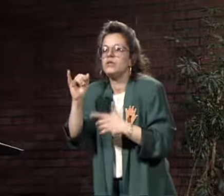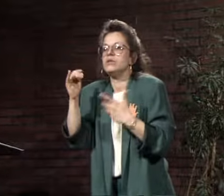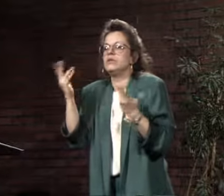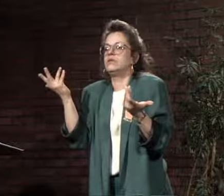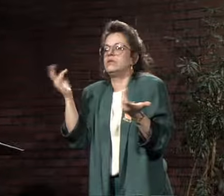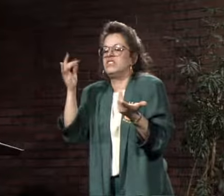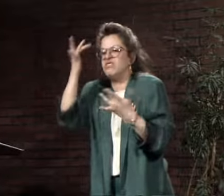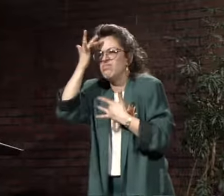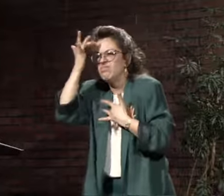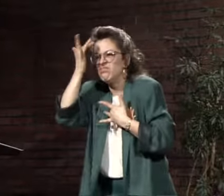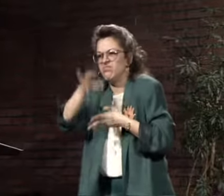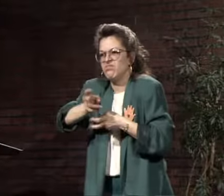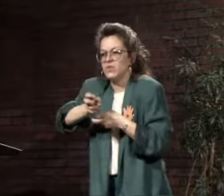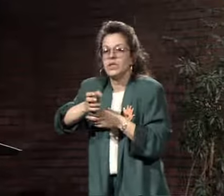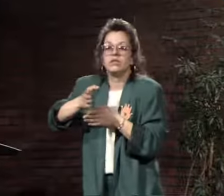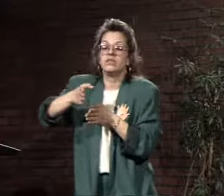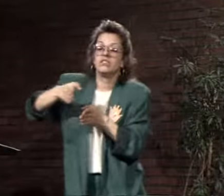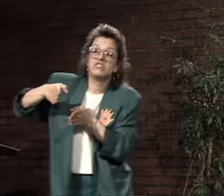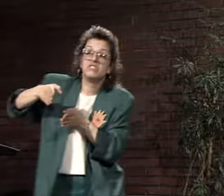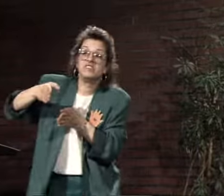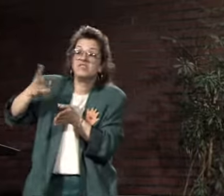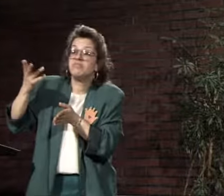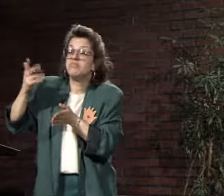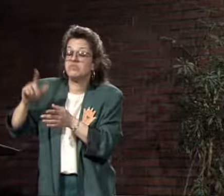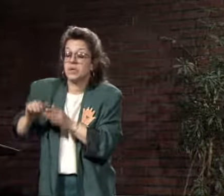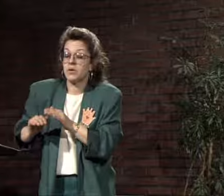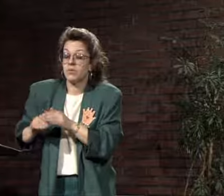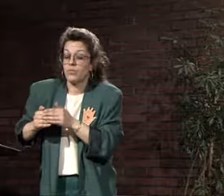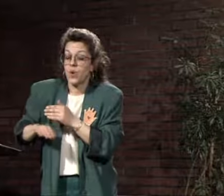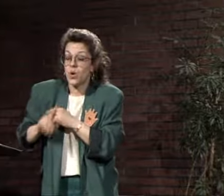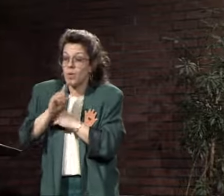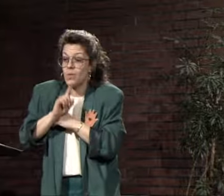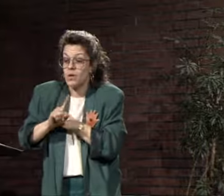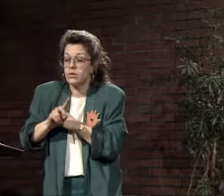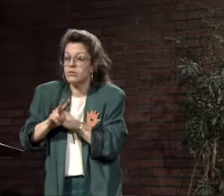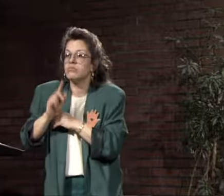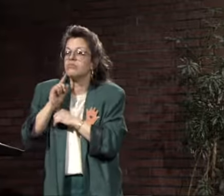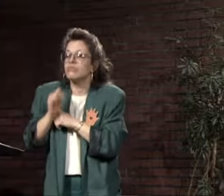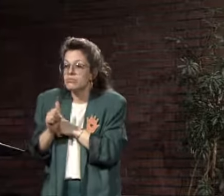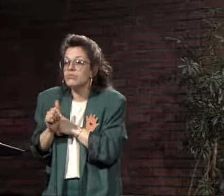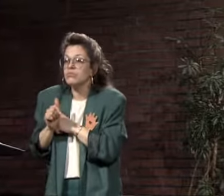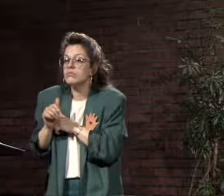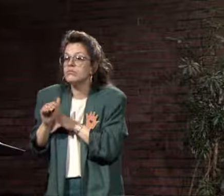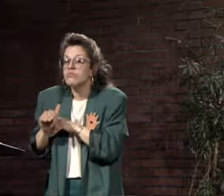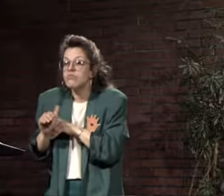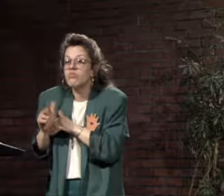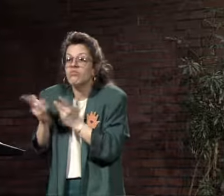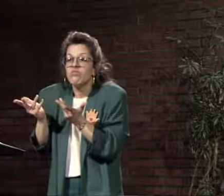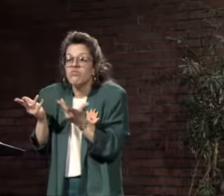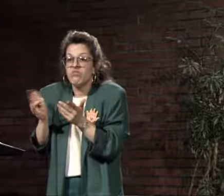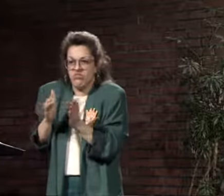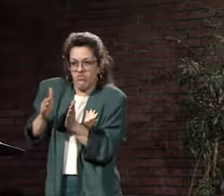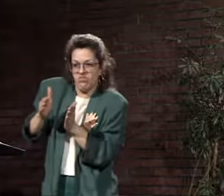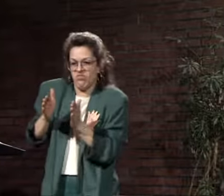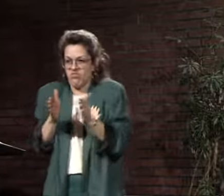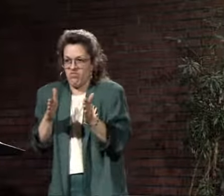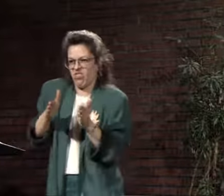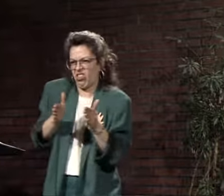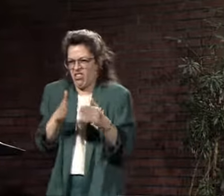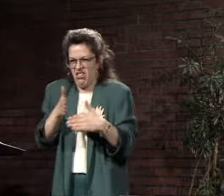For the other half, they became deaf with ear infection, sickness, but on the other side, maybe they were